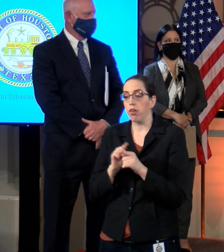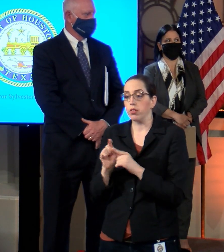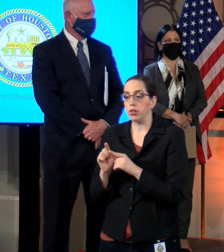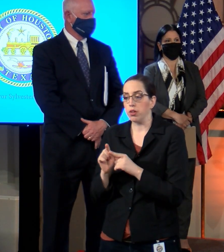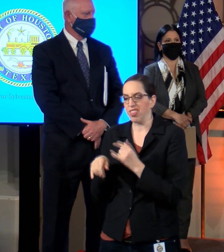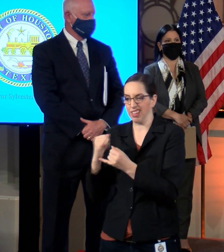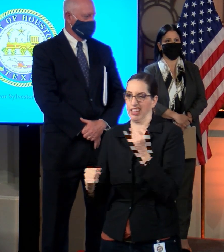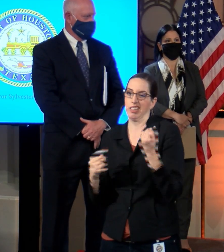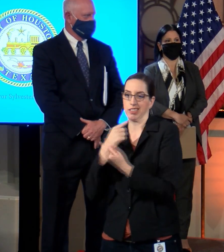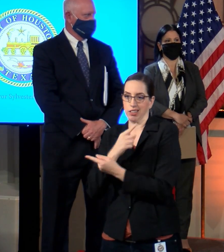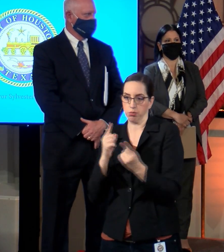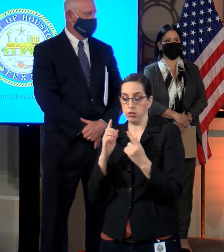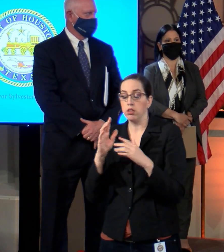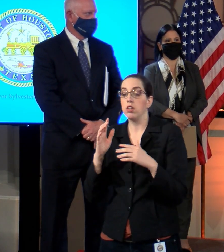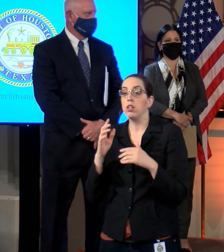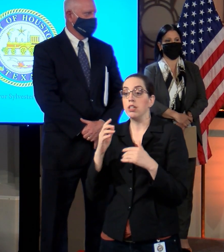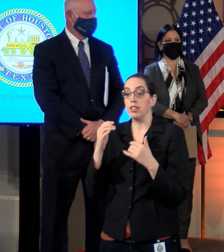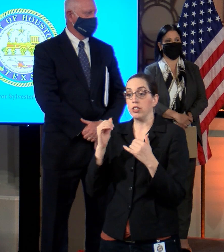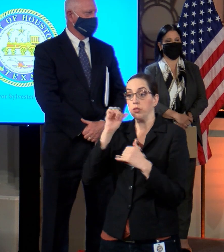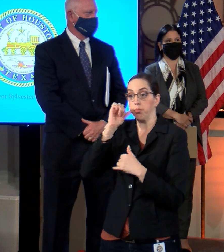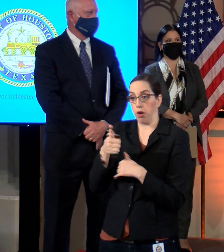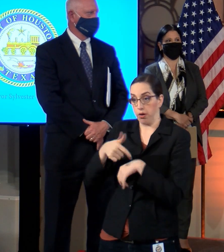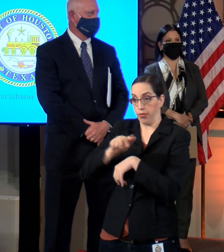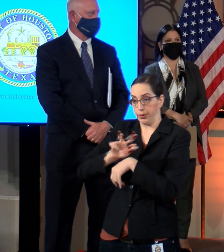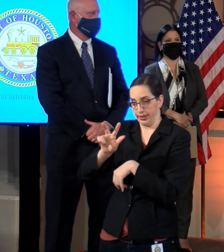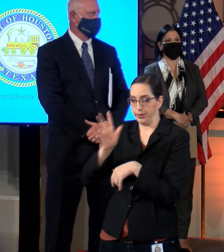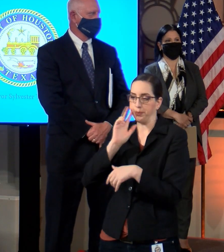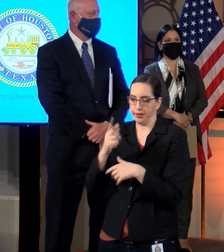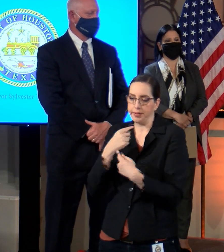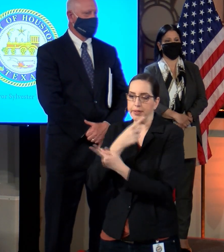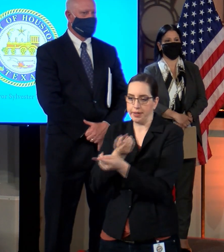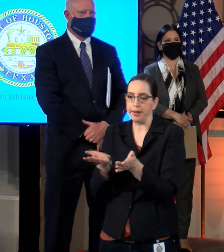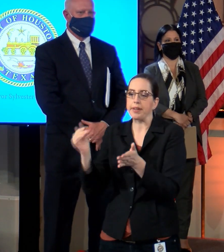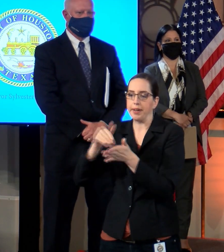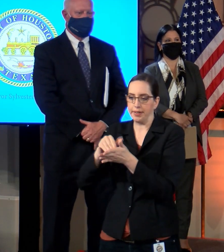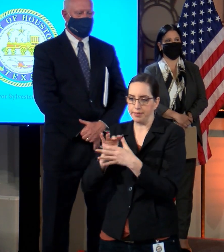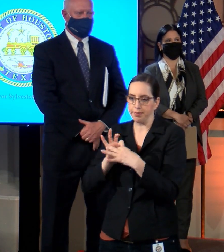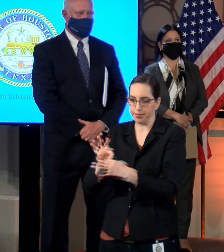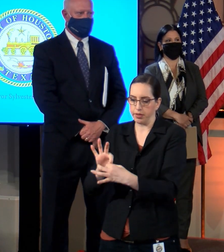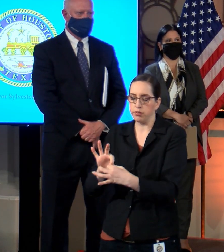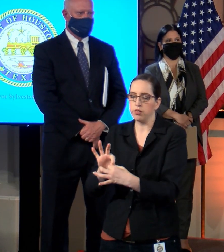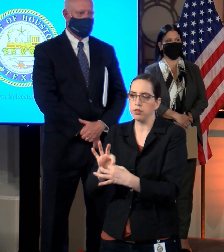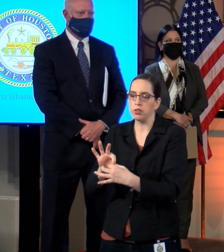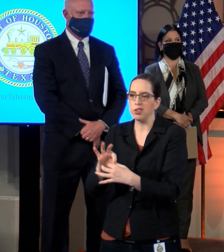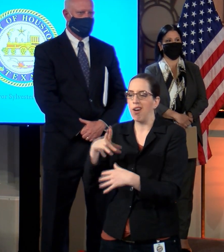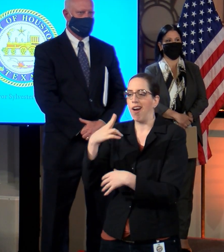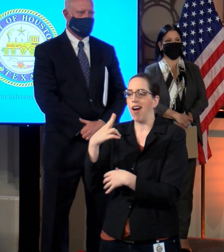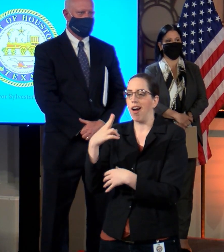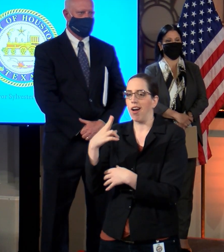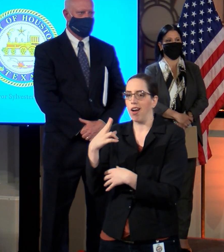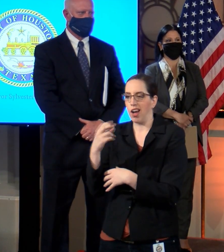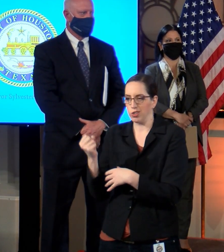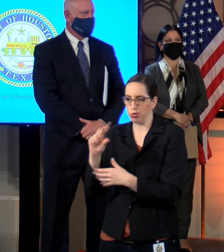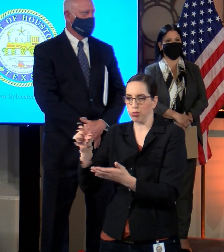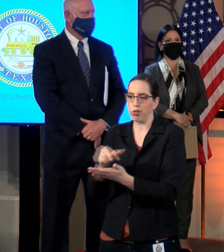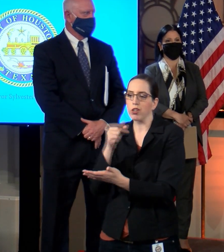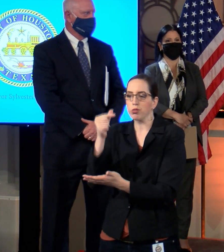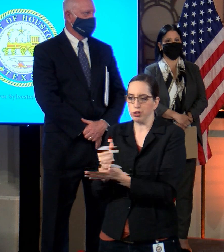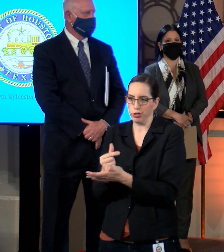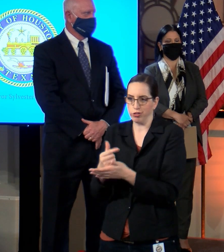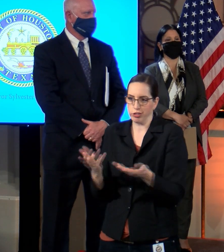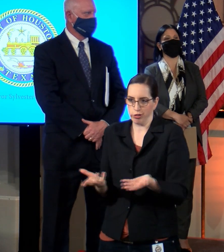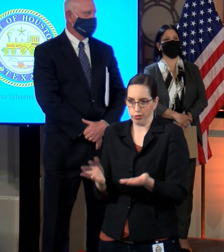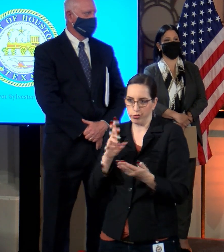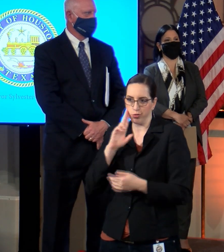the announcement for today. Tomorrow at 3 o'clock, we'll make another announcement as it relates to our high school graduates in the city